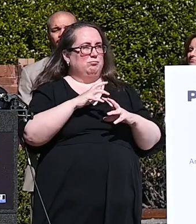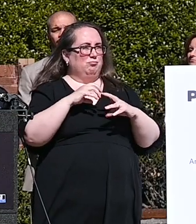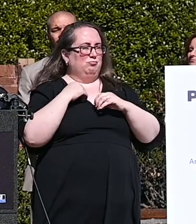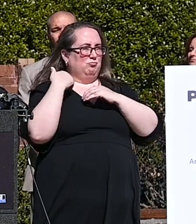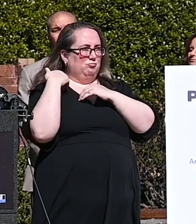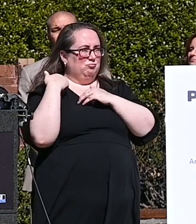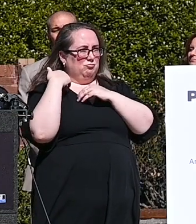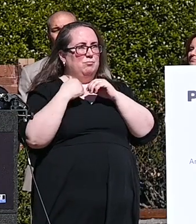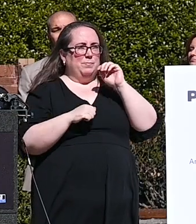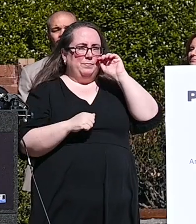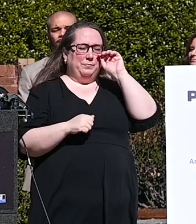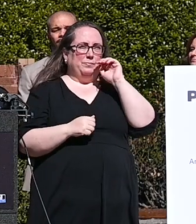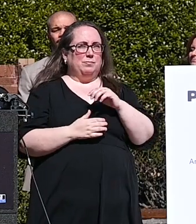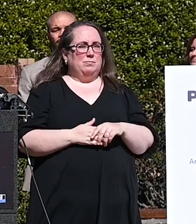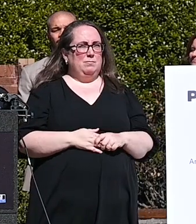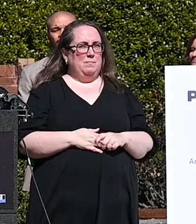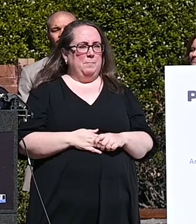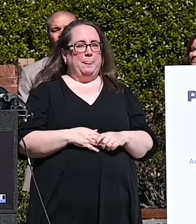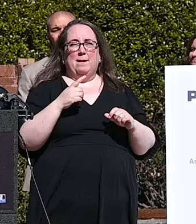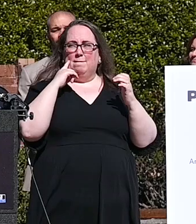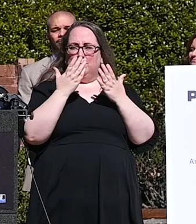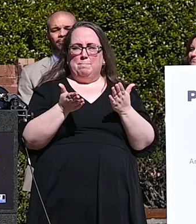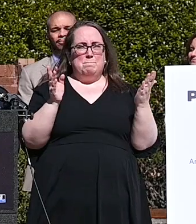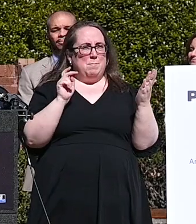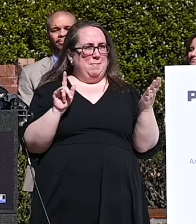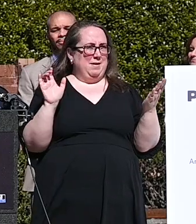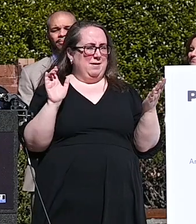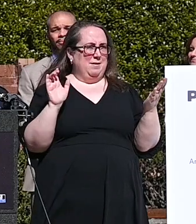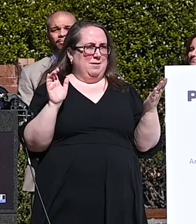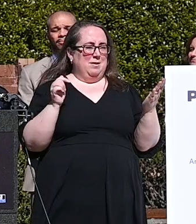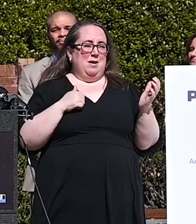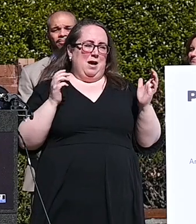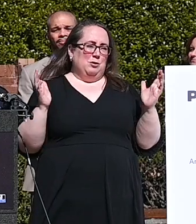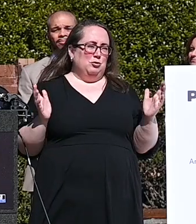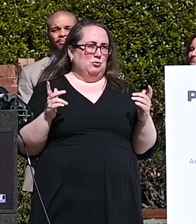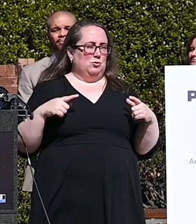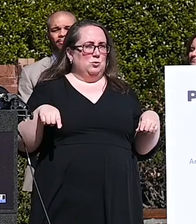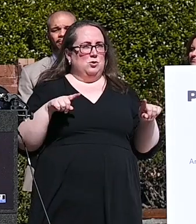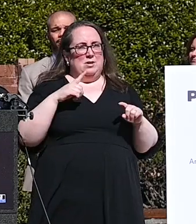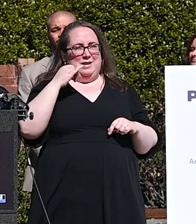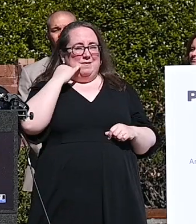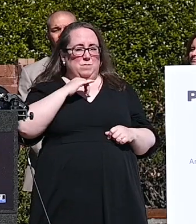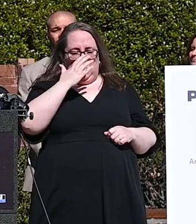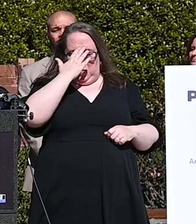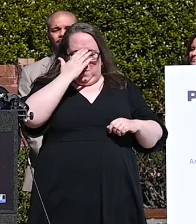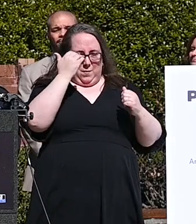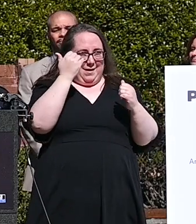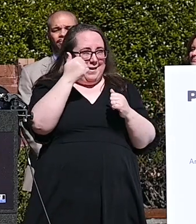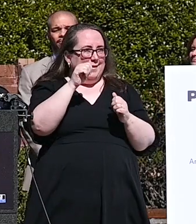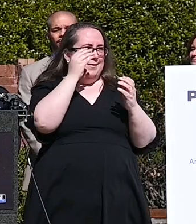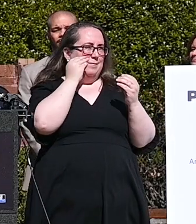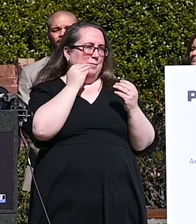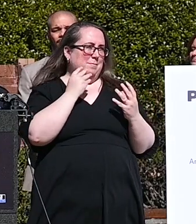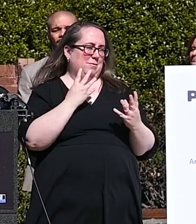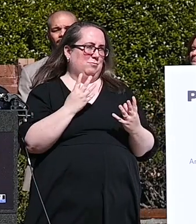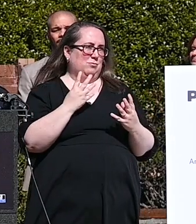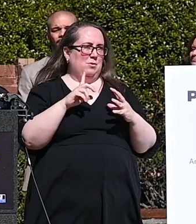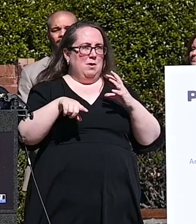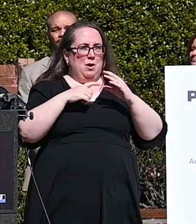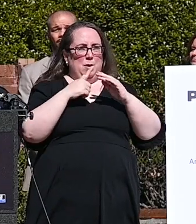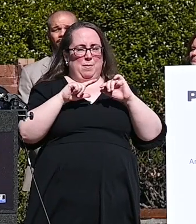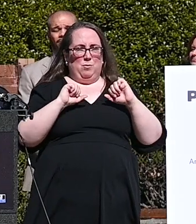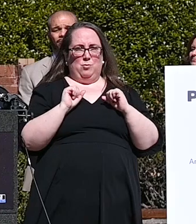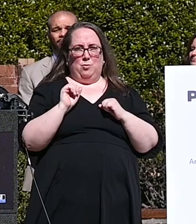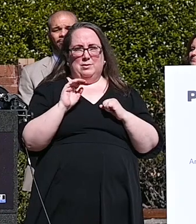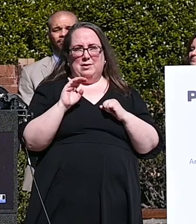accountable. To the public, I encourage you, if you have any information about